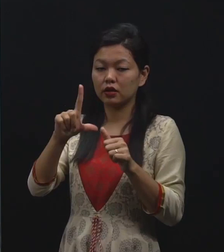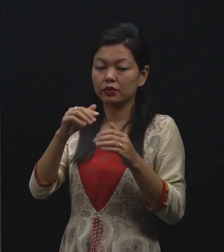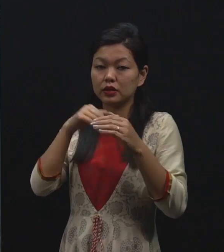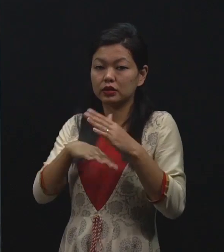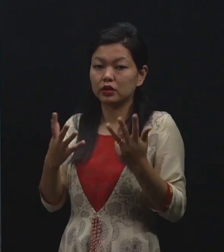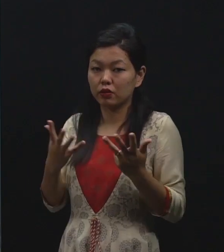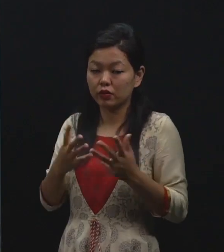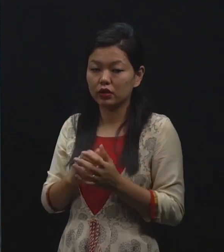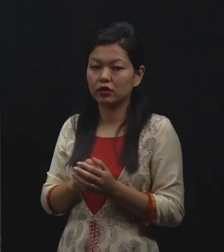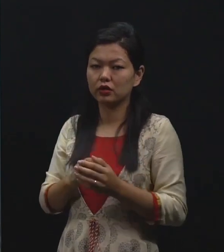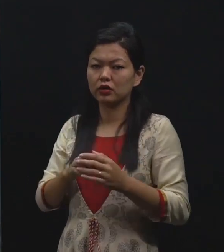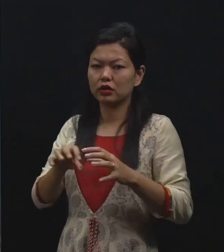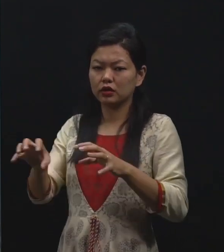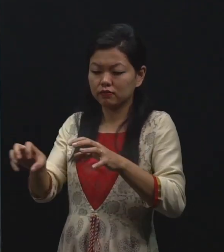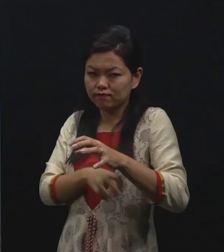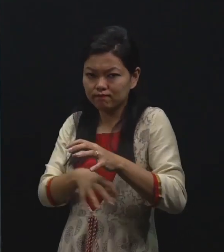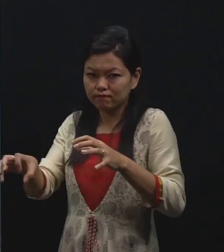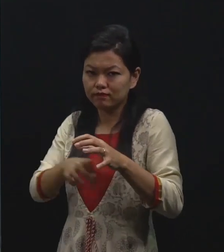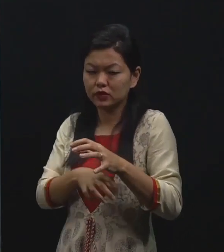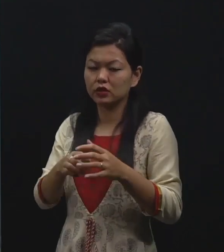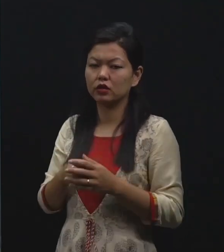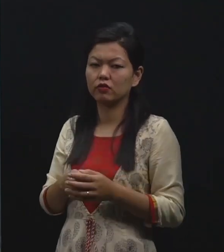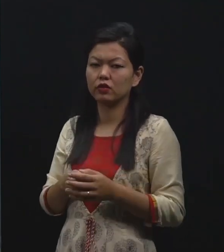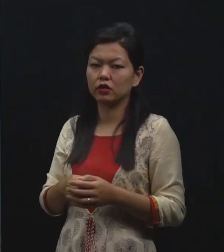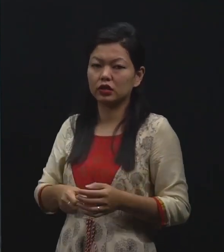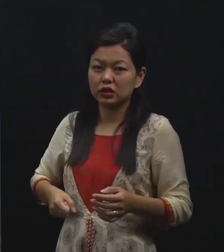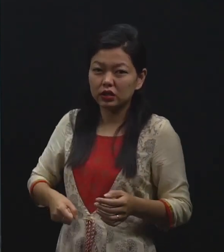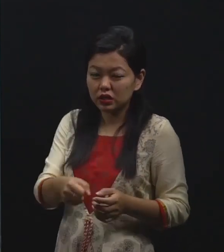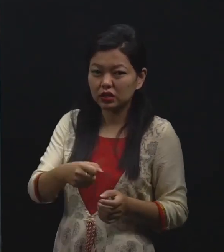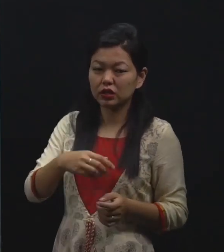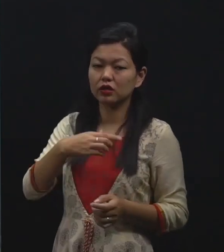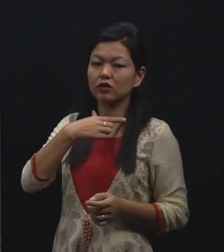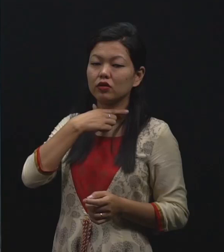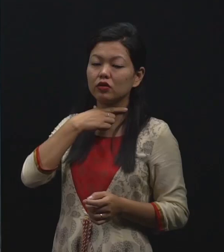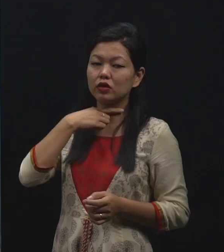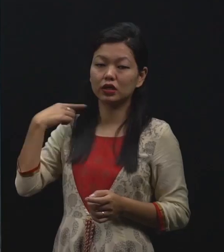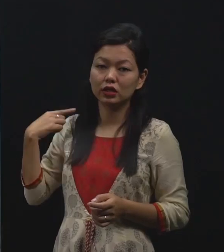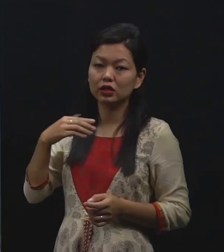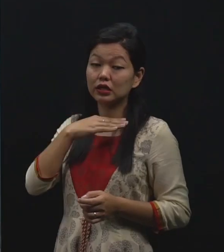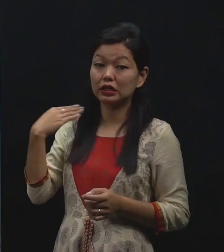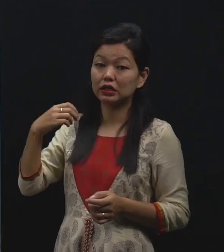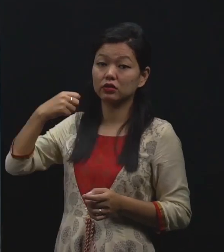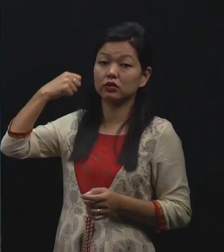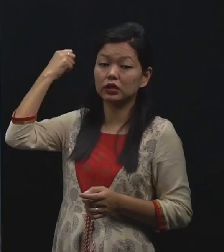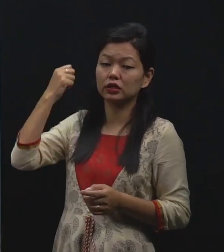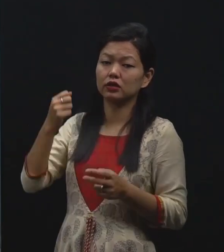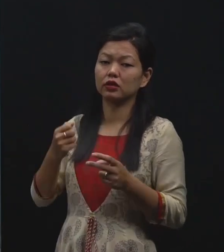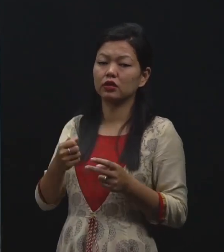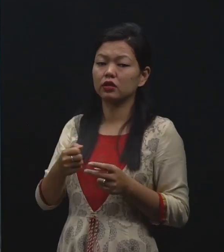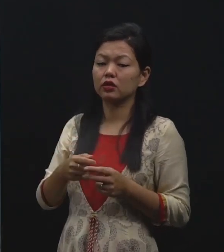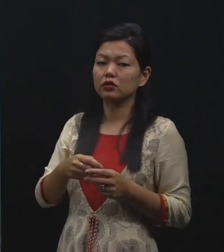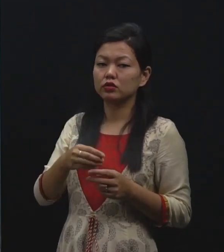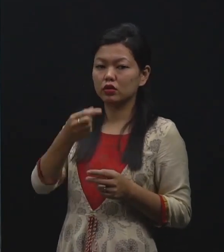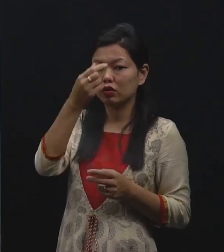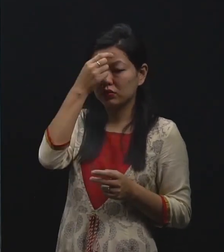involve this police, and then a lot of eyewitnesses has to be involved, all right, so that these people